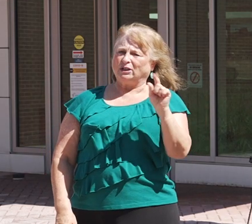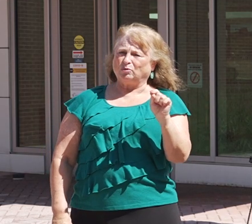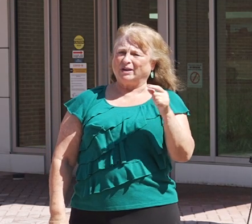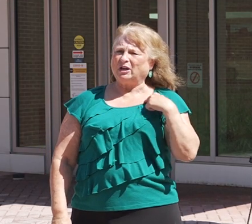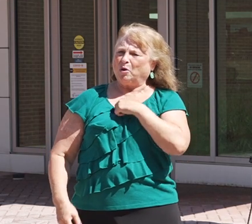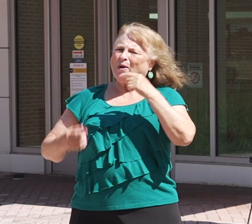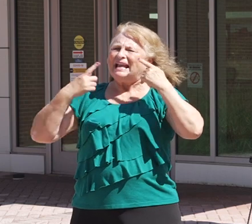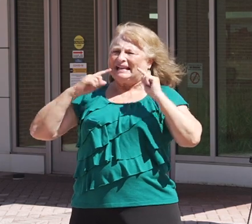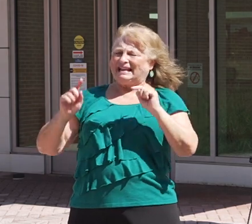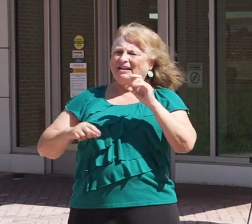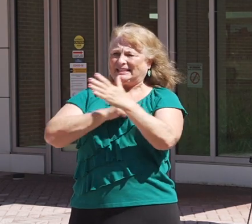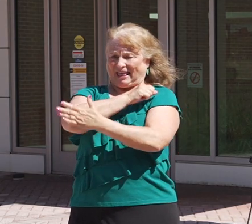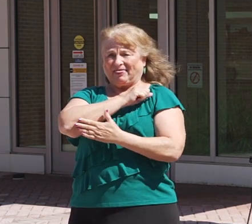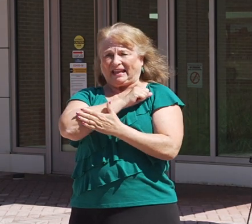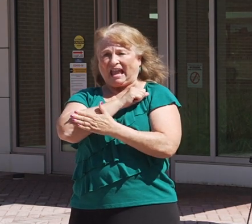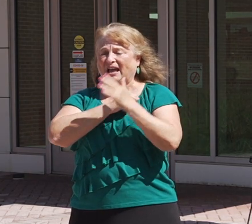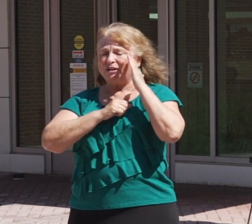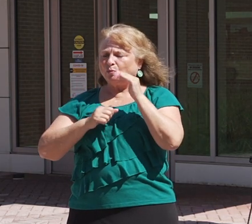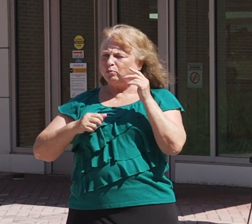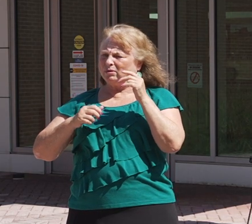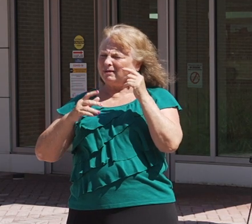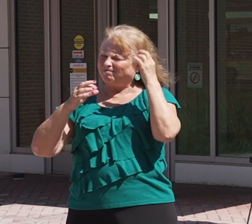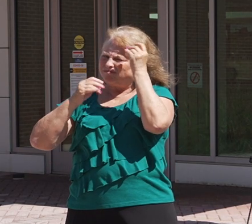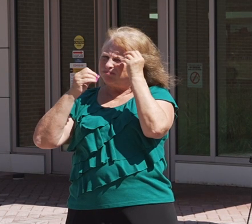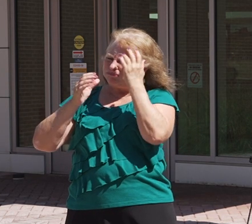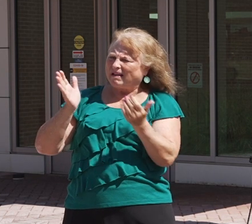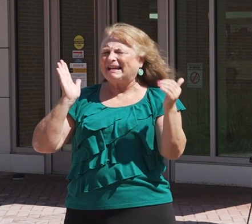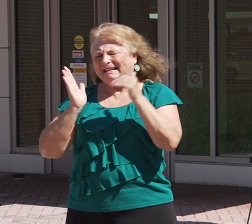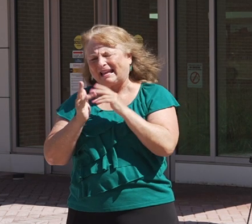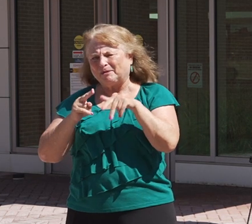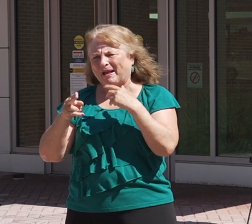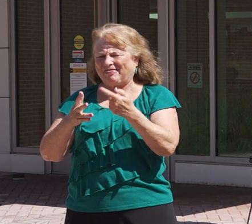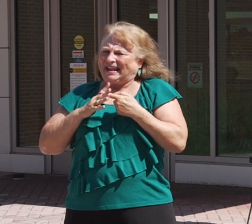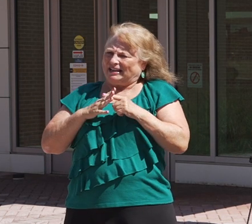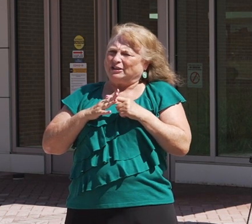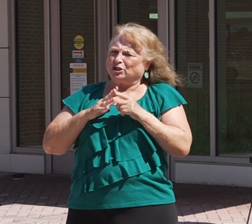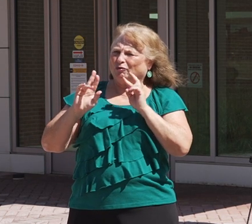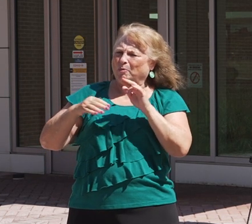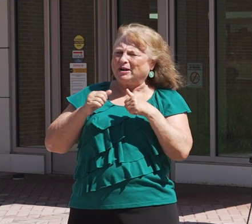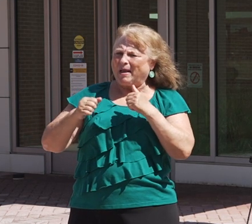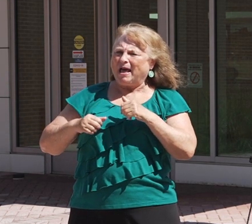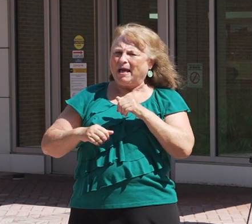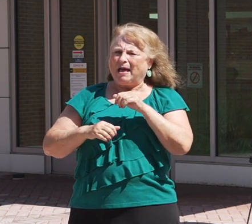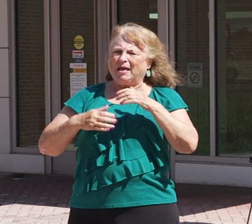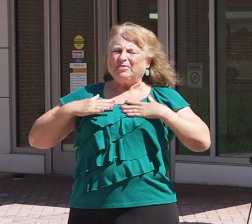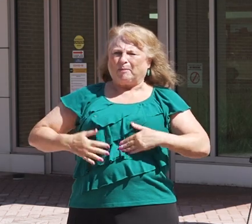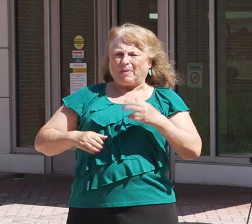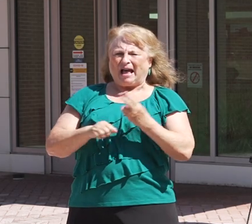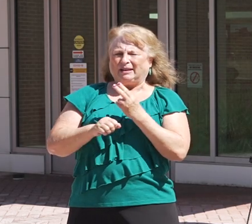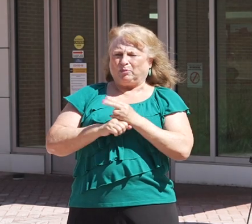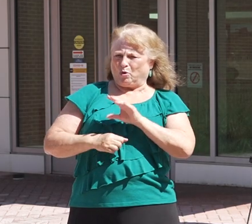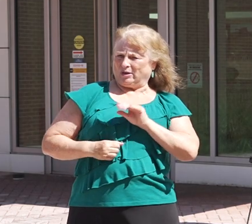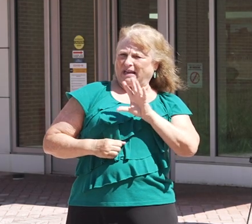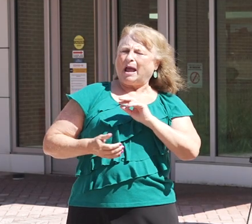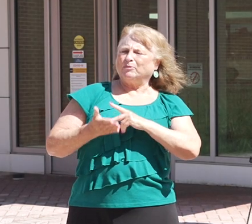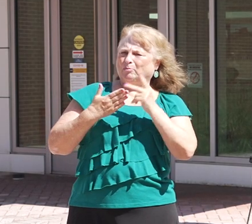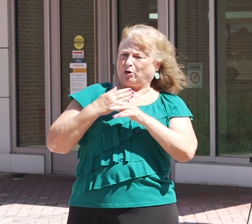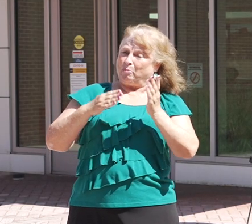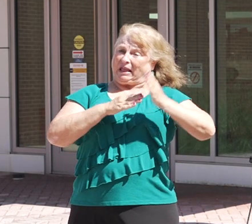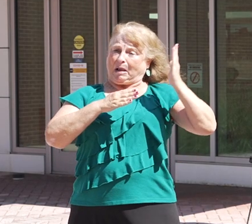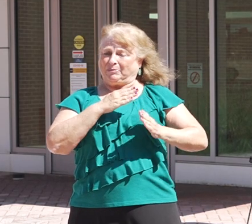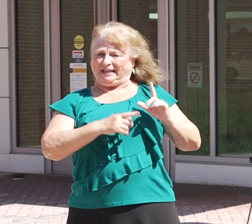we announced that the county would revisit the initial report of the body-worn camera pilot program that was completed